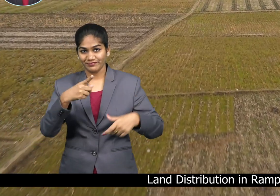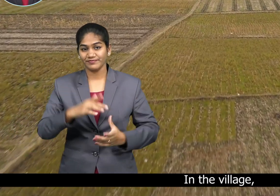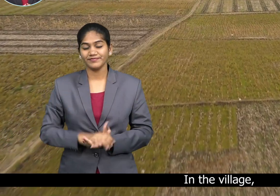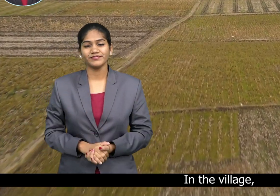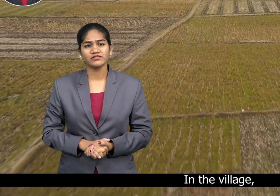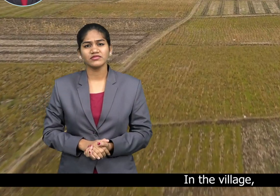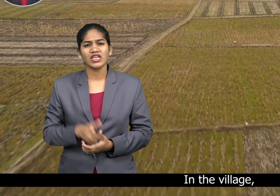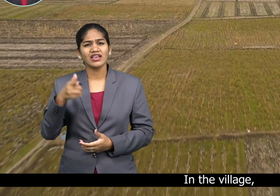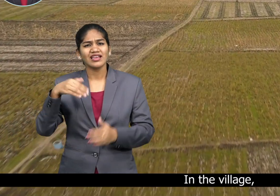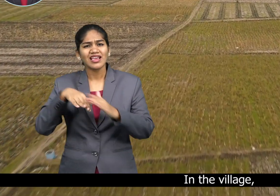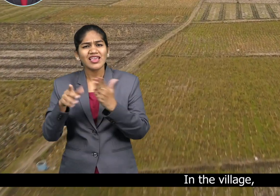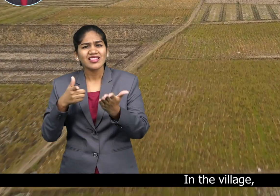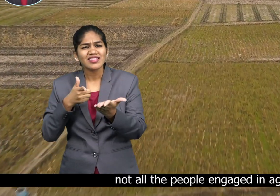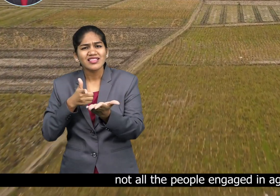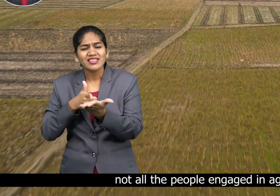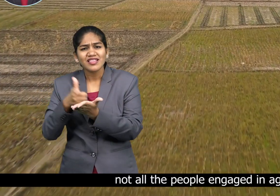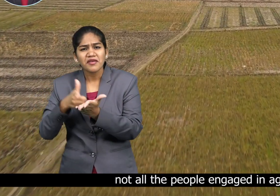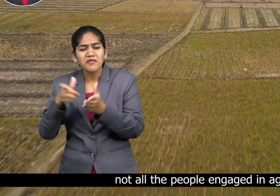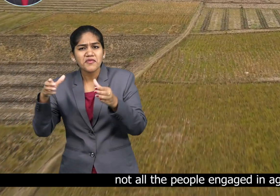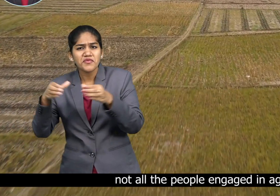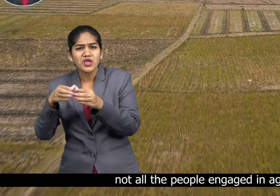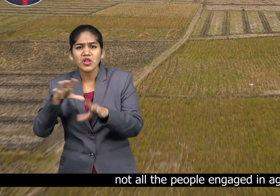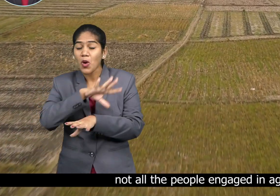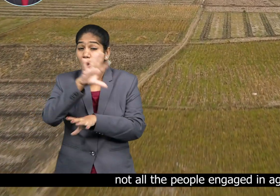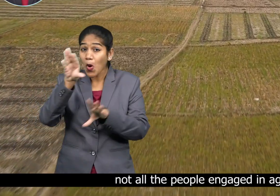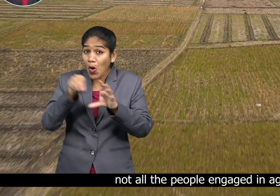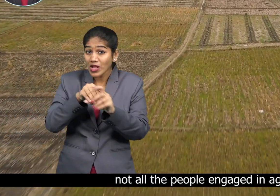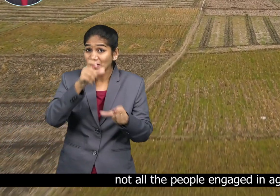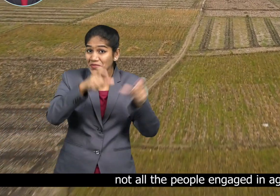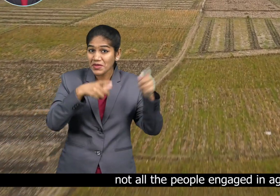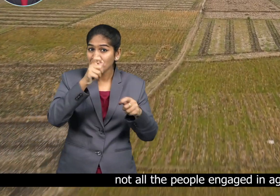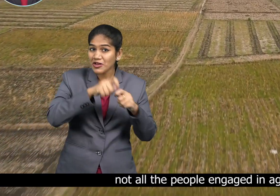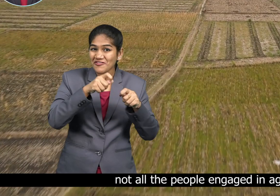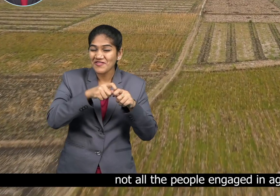In the village, not all the people engaged in agriculture